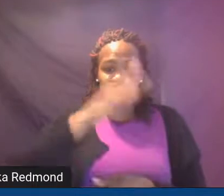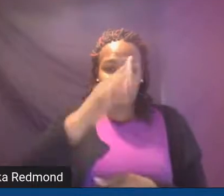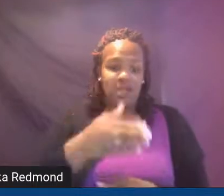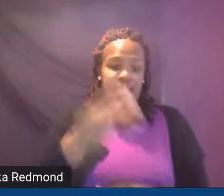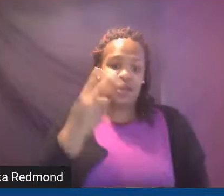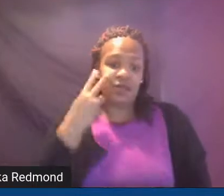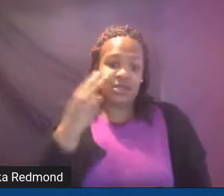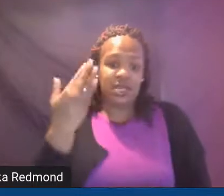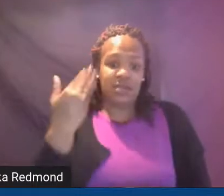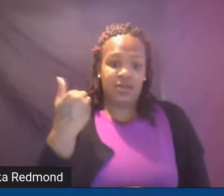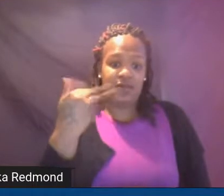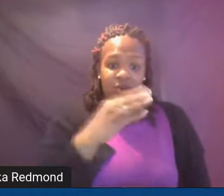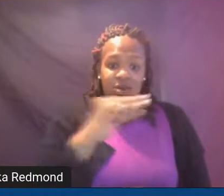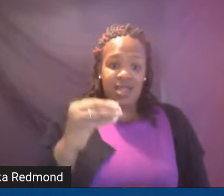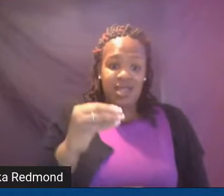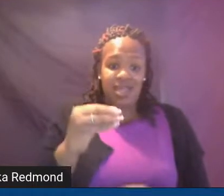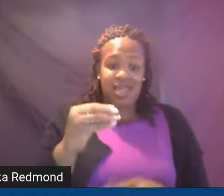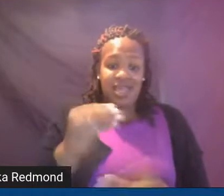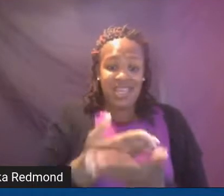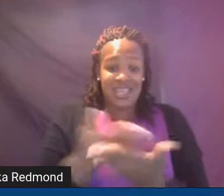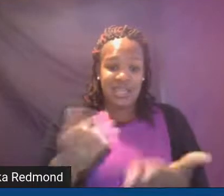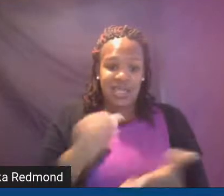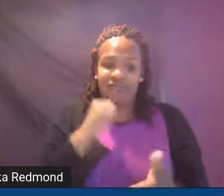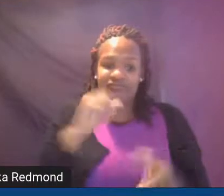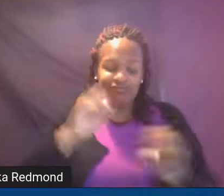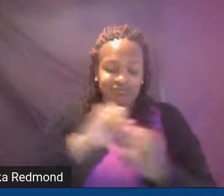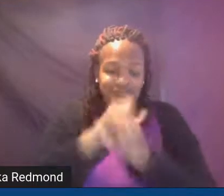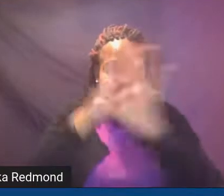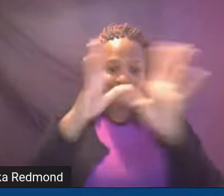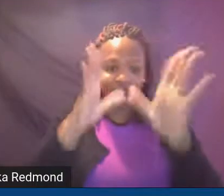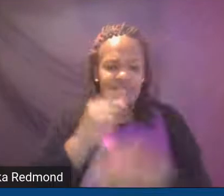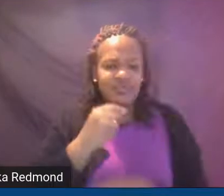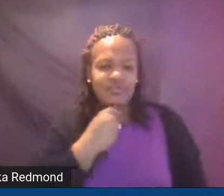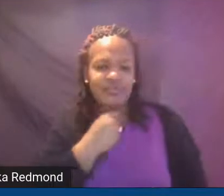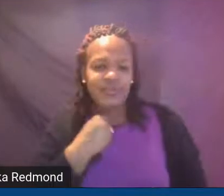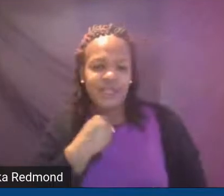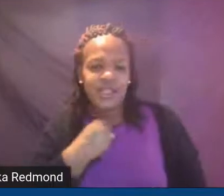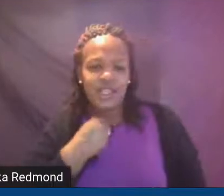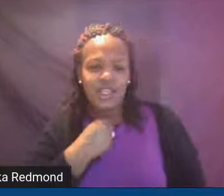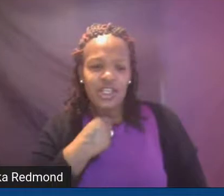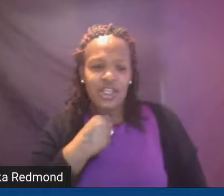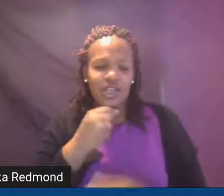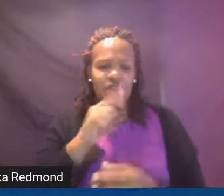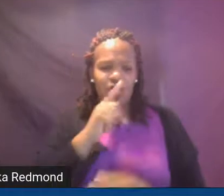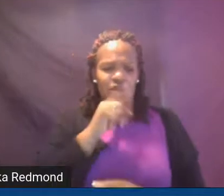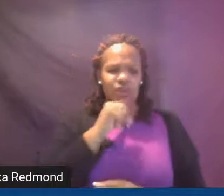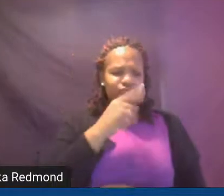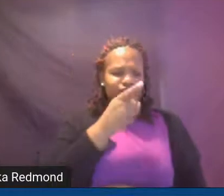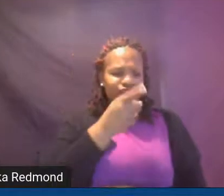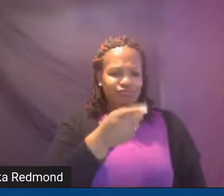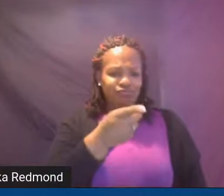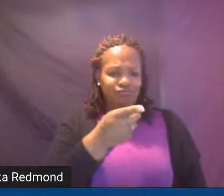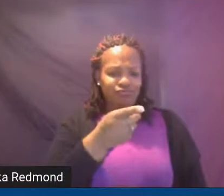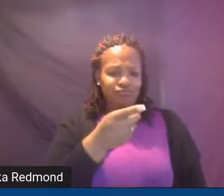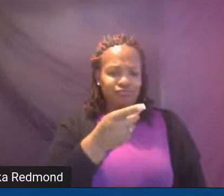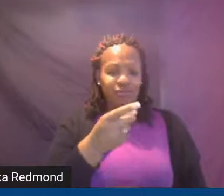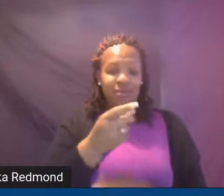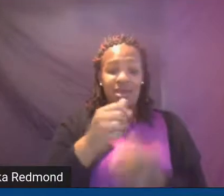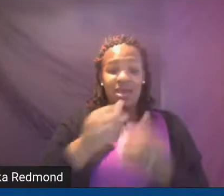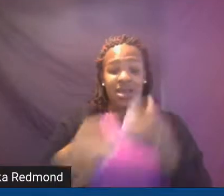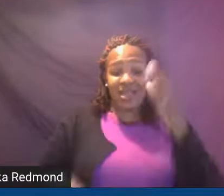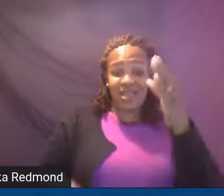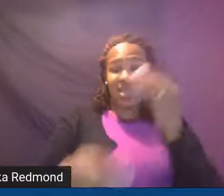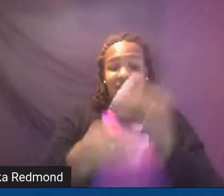that being curious about people, who they are as individuals, in addition to their professional